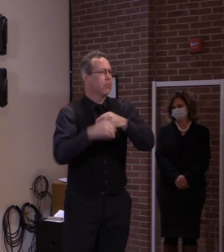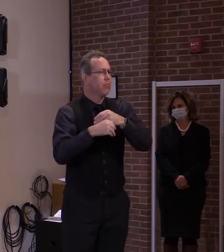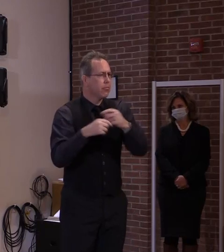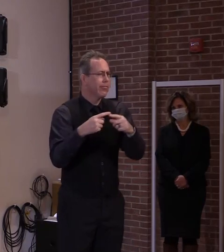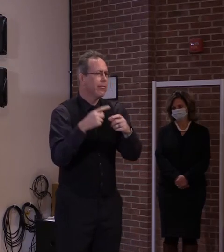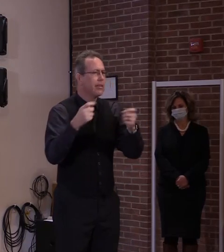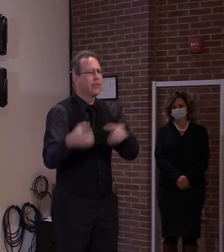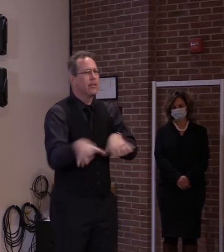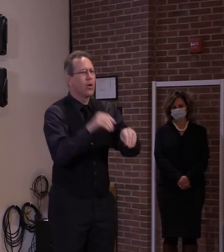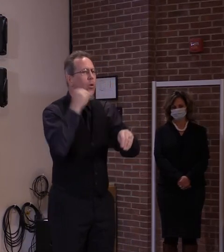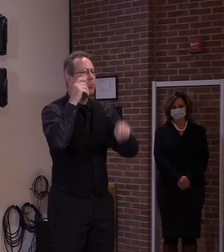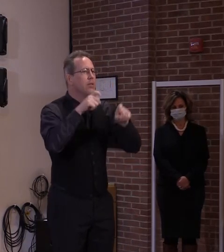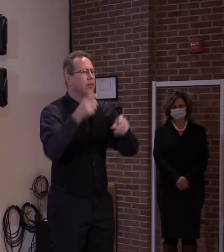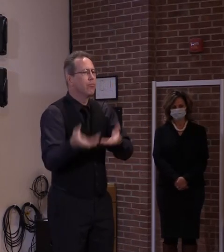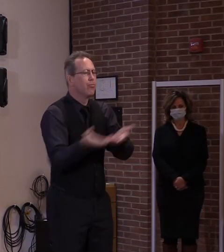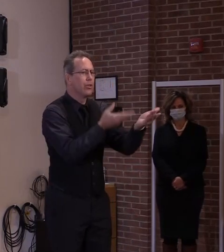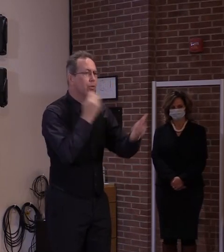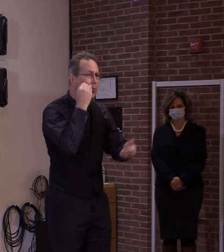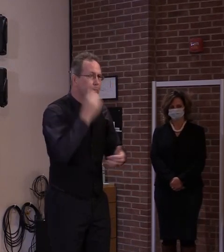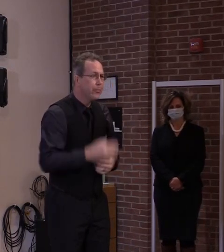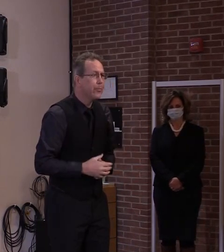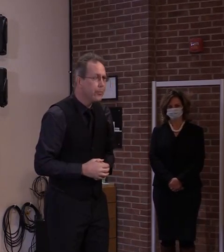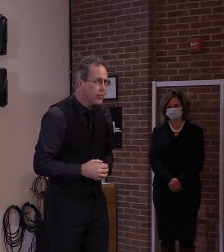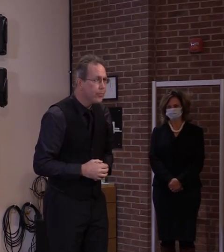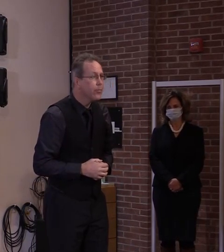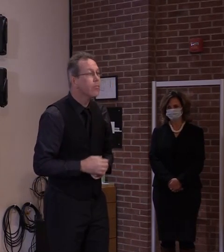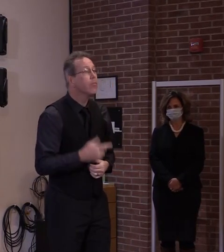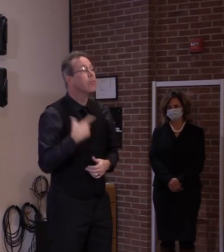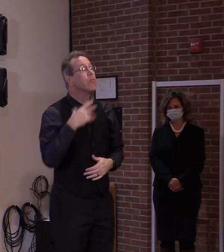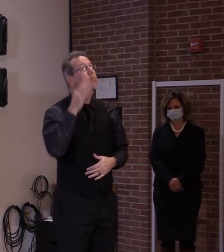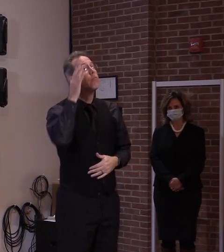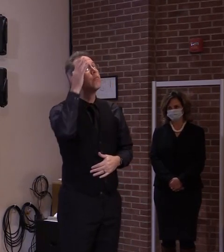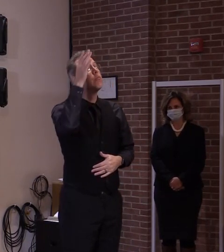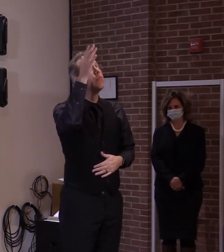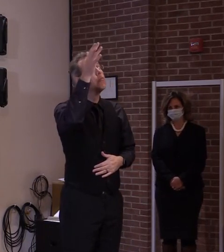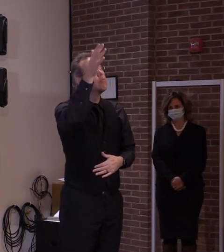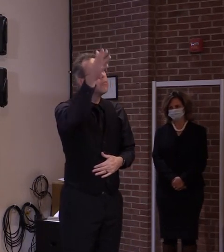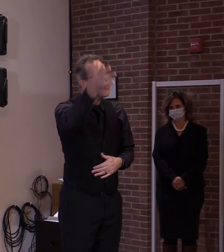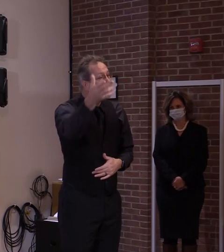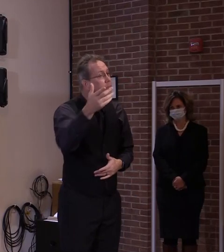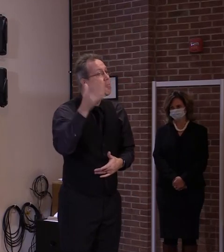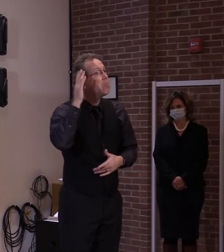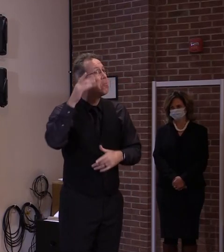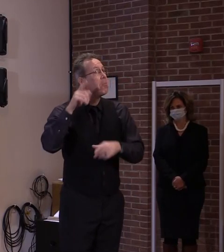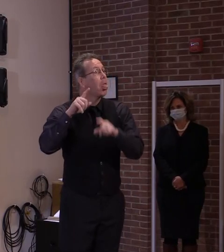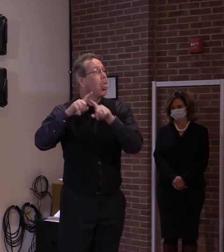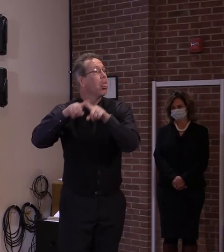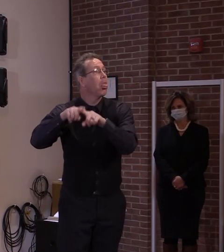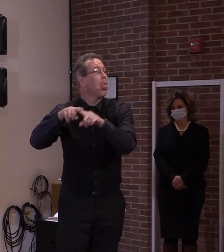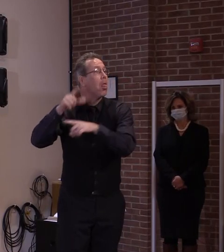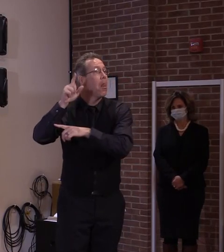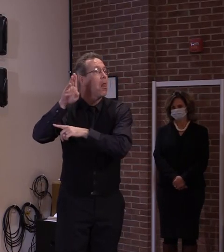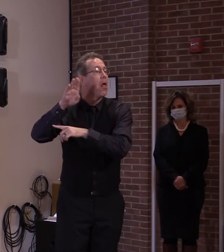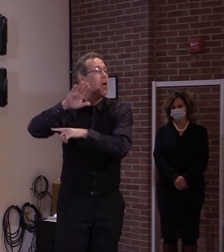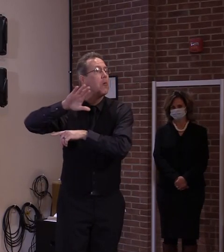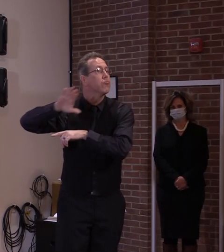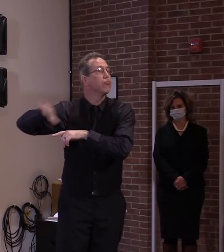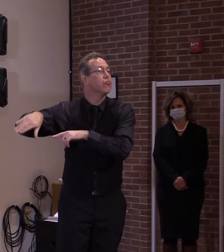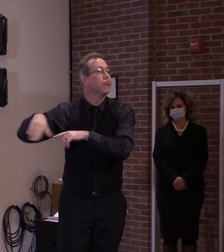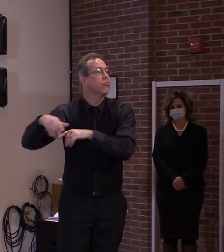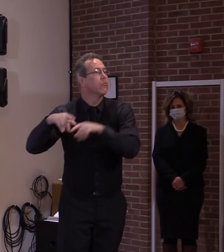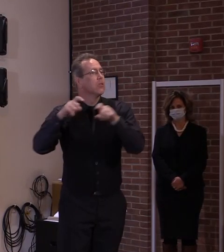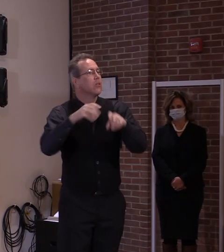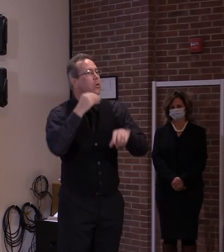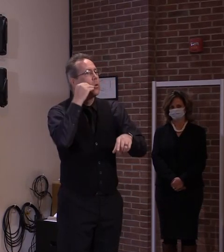rapid tests. Now, eventually we hope, and the president announced today, that these will be